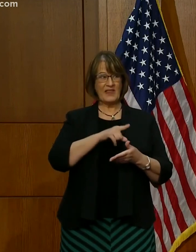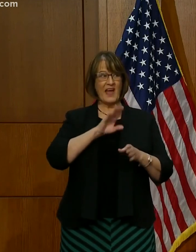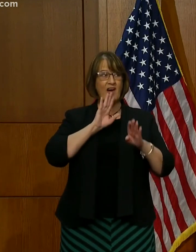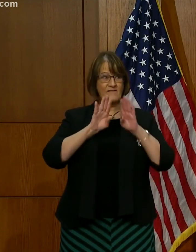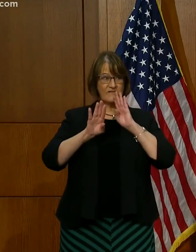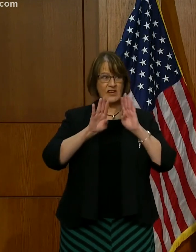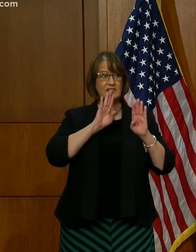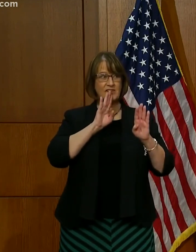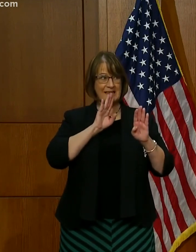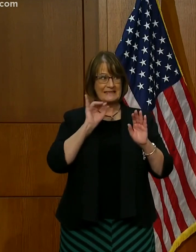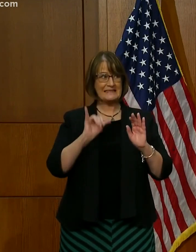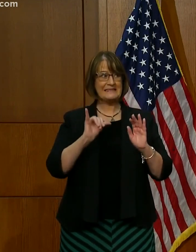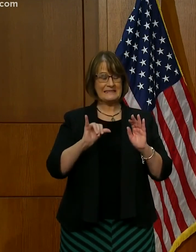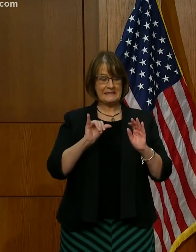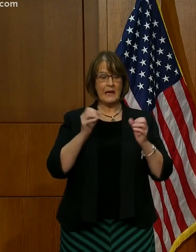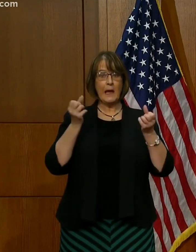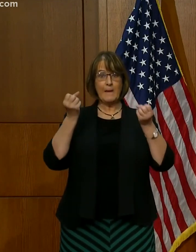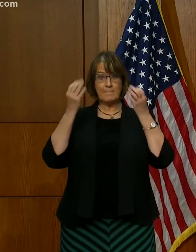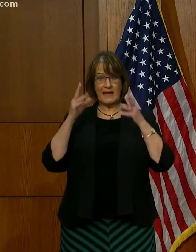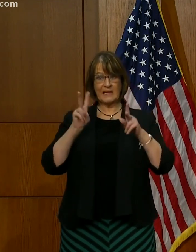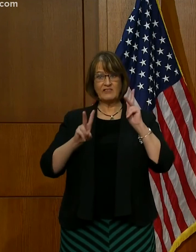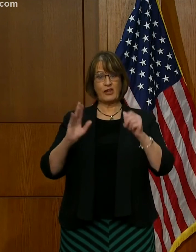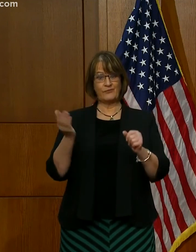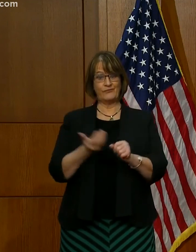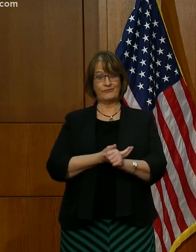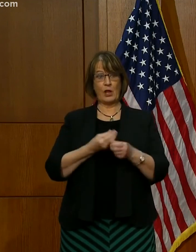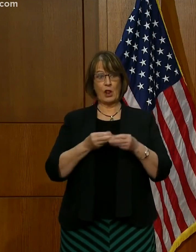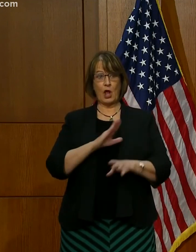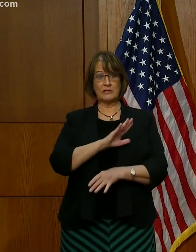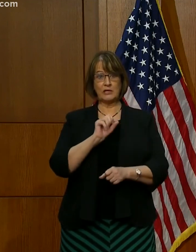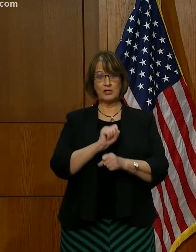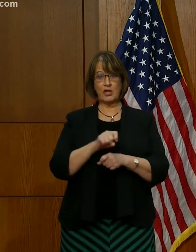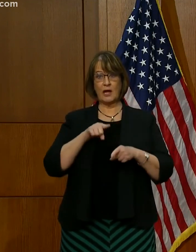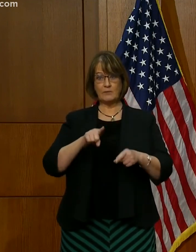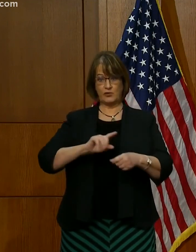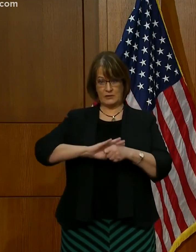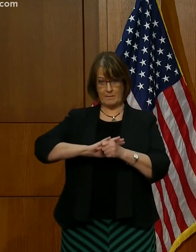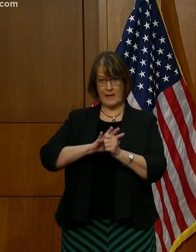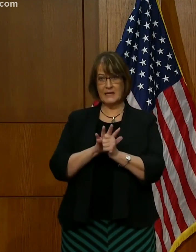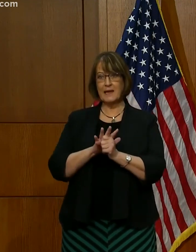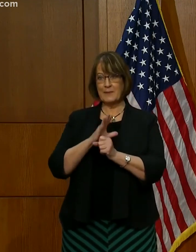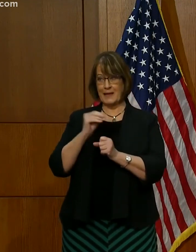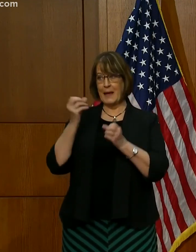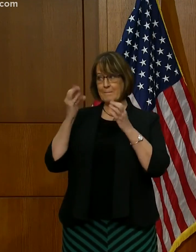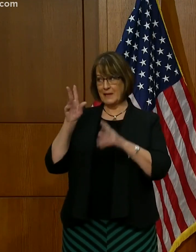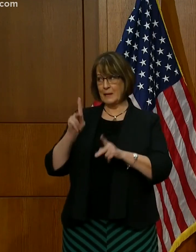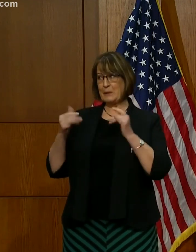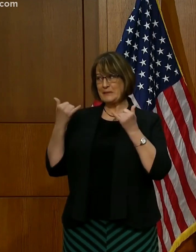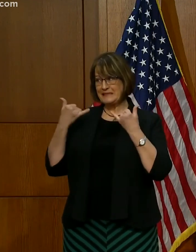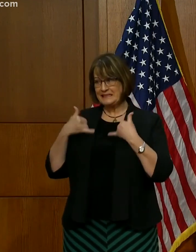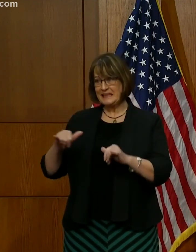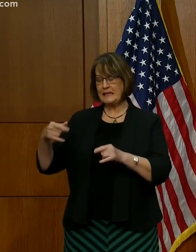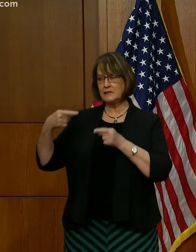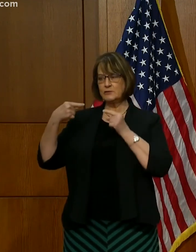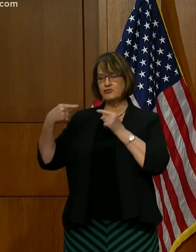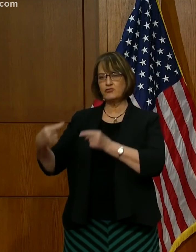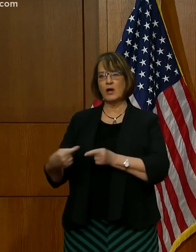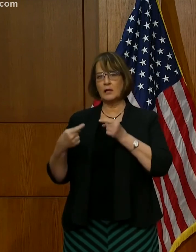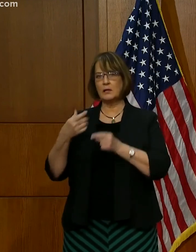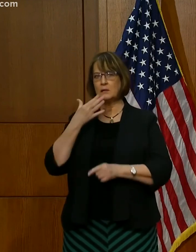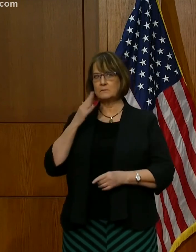So many Virginians have lost jobs during this pandemic, and many people are still struggling. More than